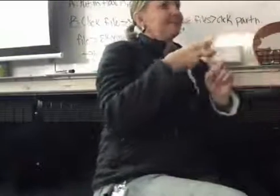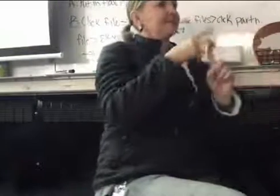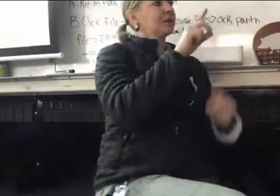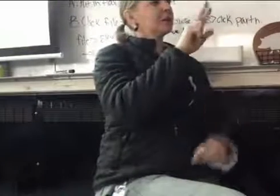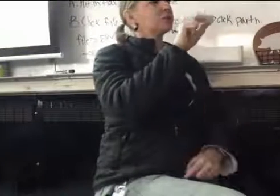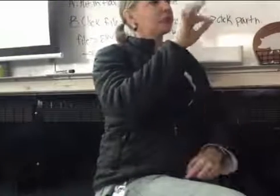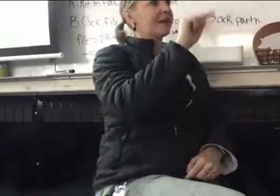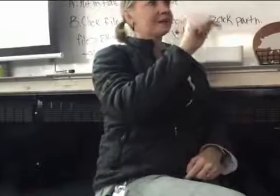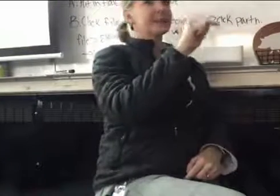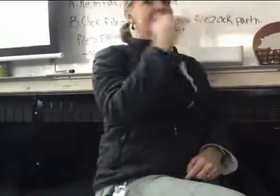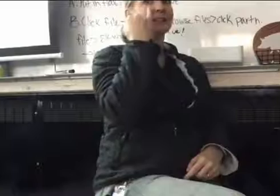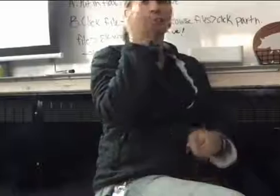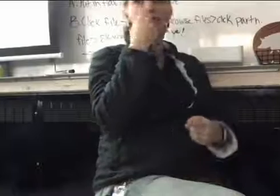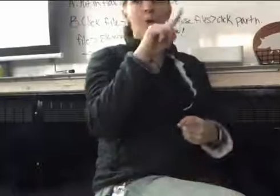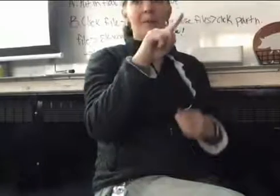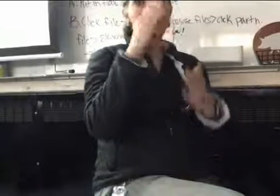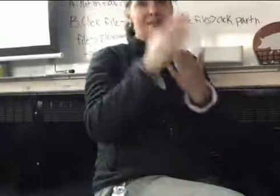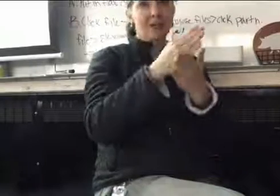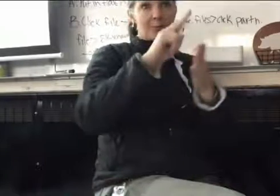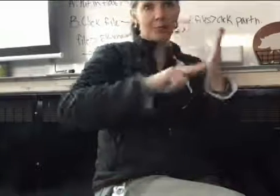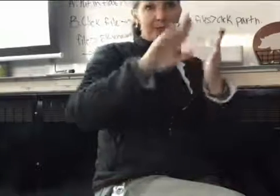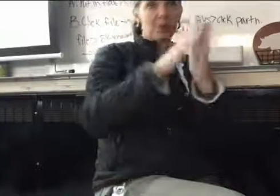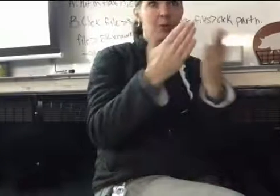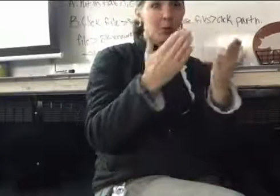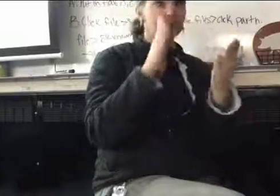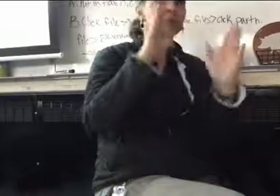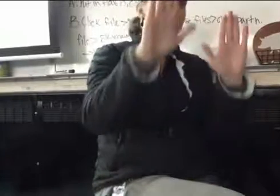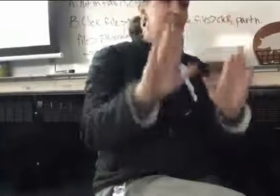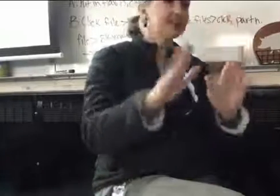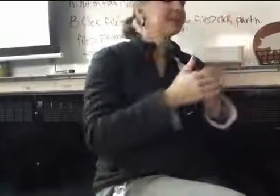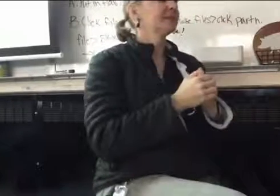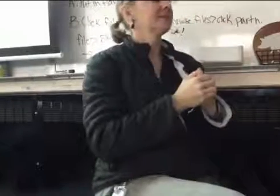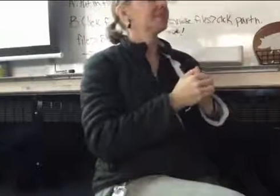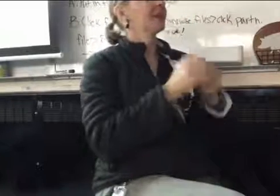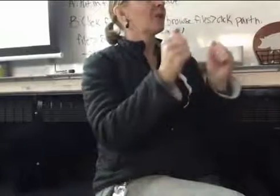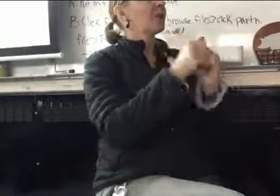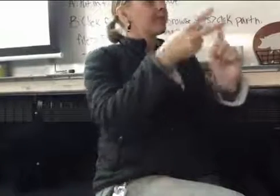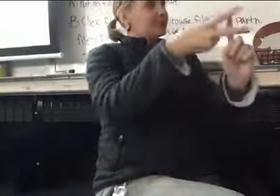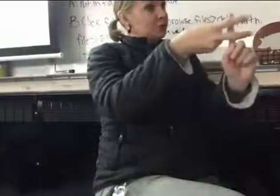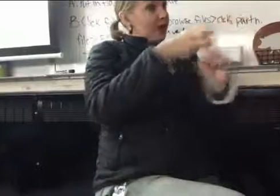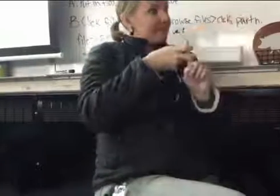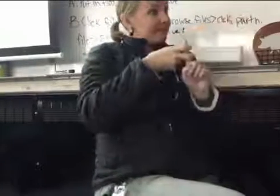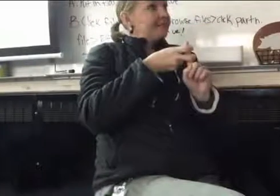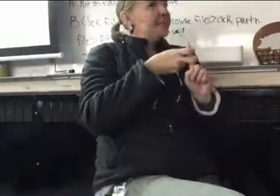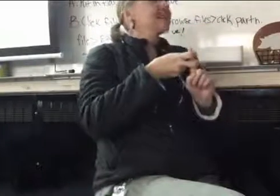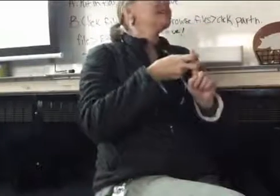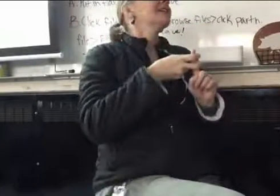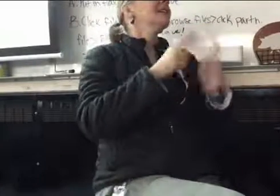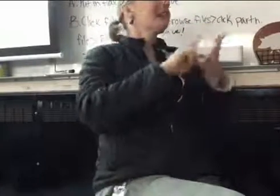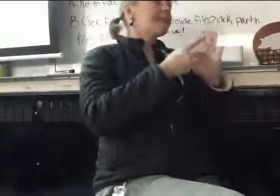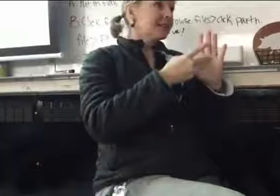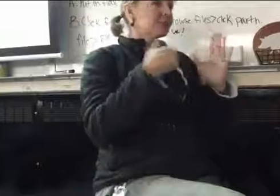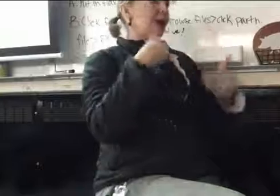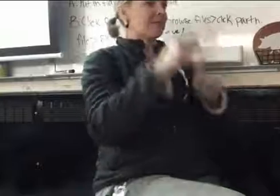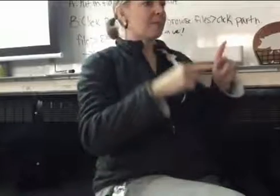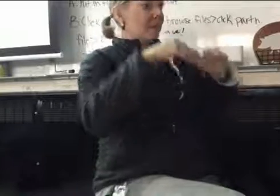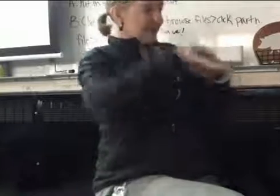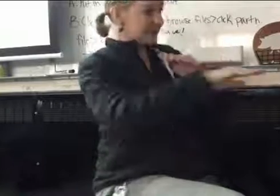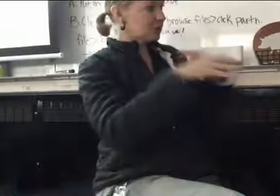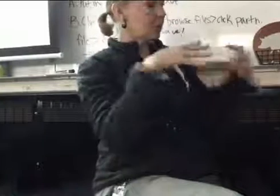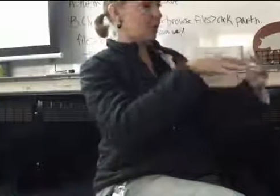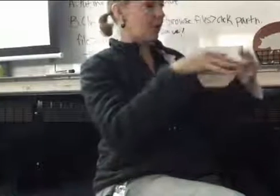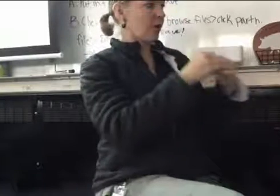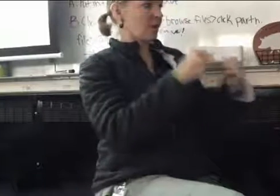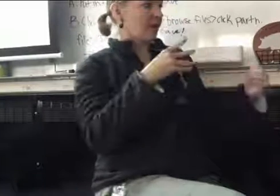the Flies for me, that would be great. So with the draft, though, you are now able to be able to get people to come into the war